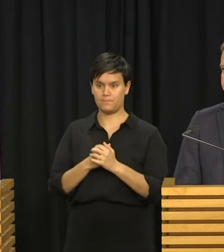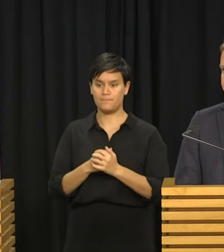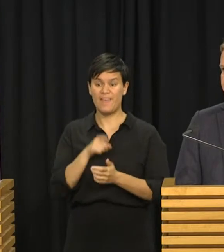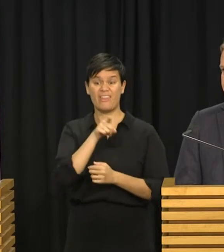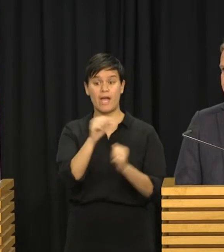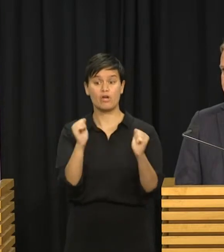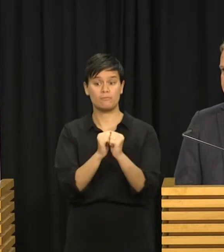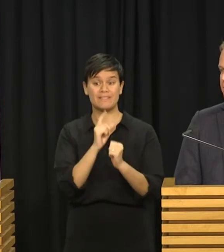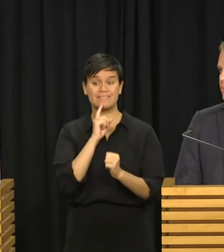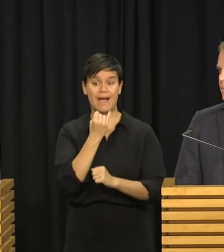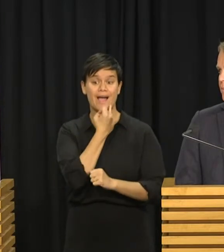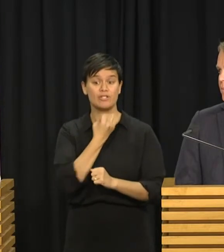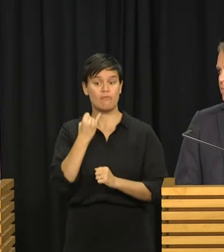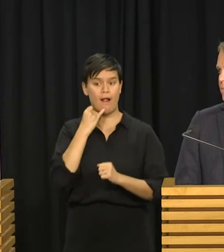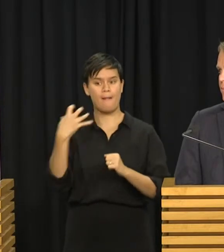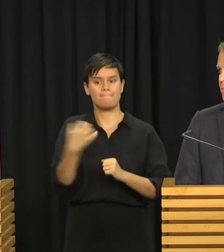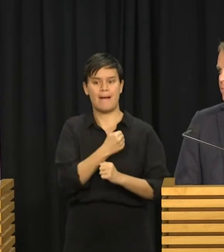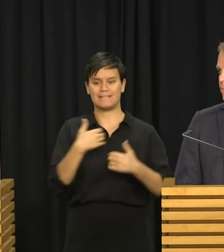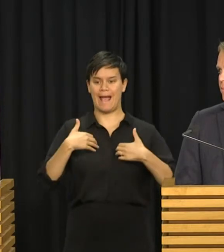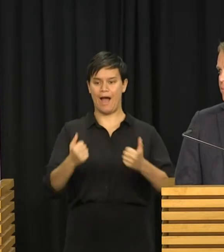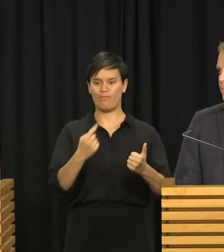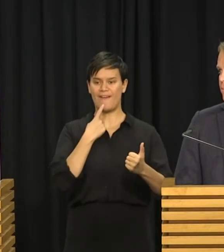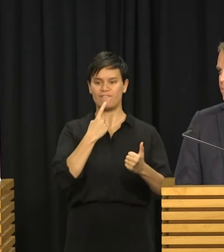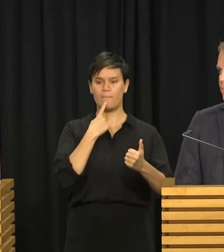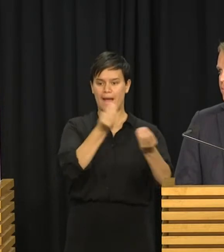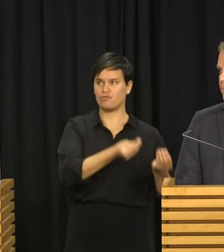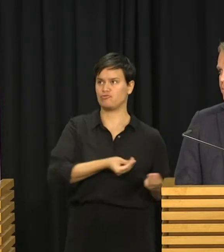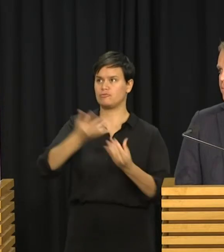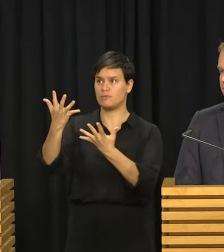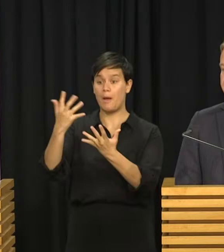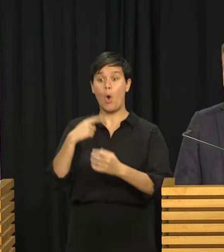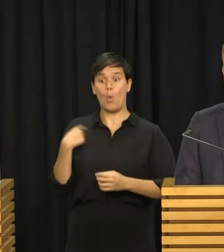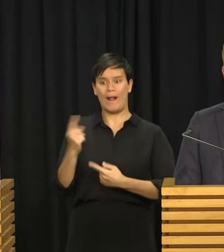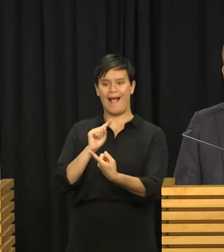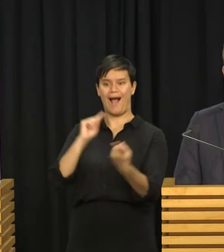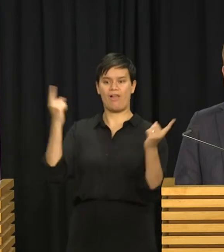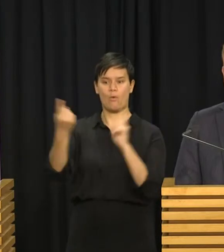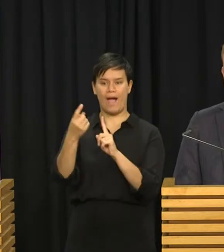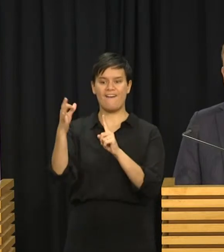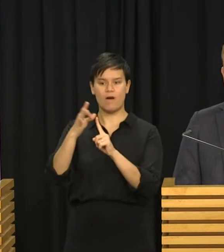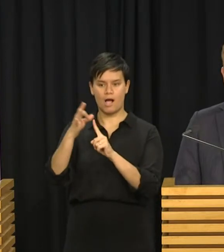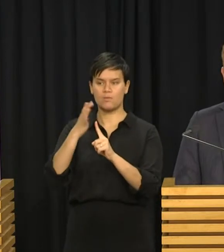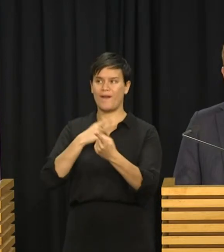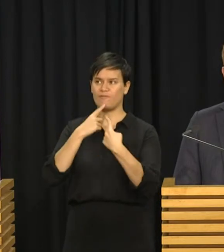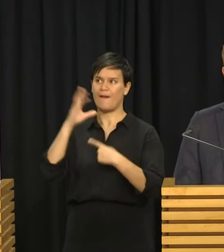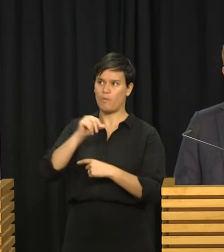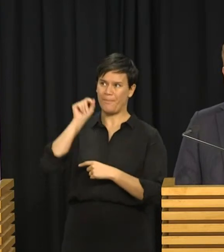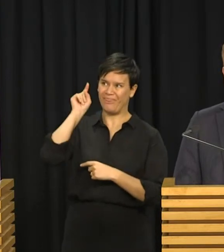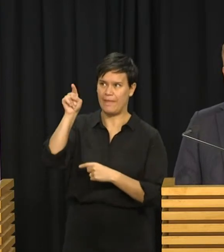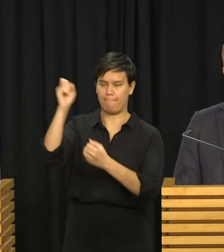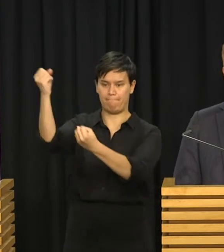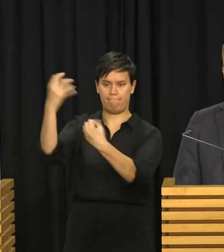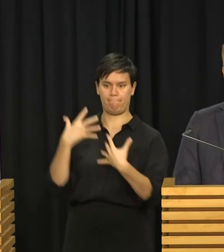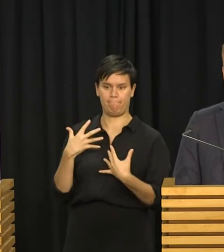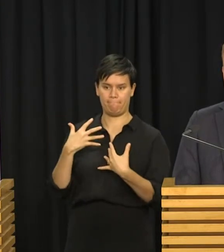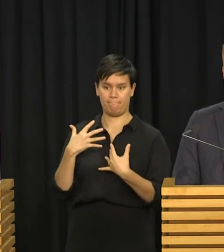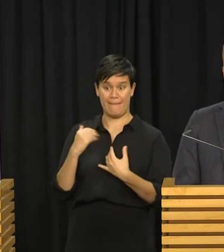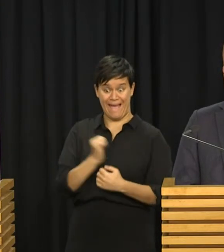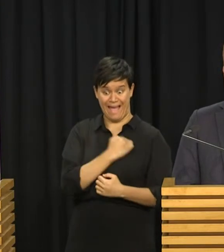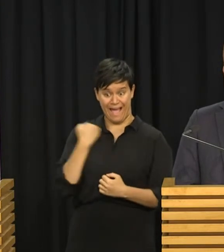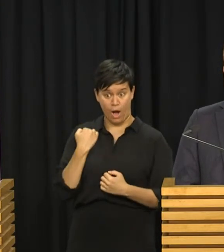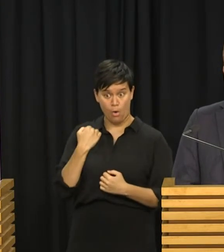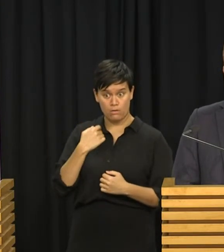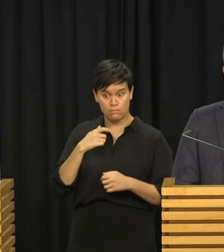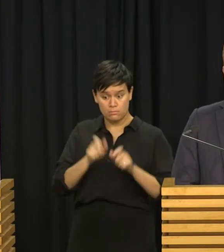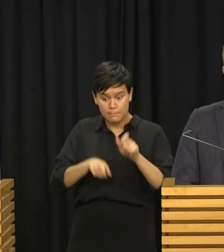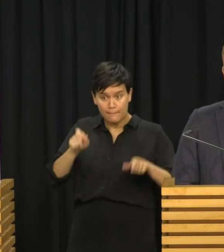provided. And in fact, in our case, we continue to seek health data from Fisa as part of our ongoing work with MedSafe. But again, it's already been